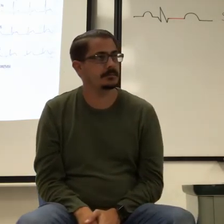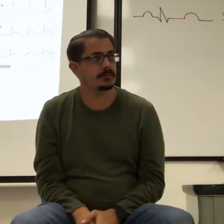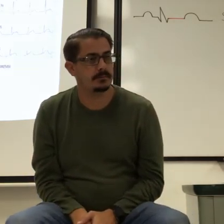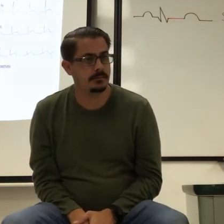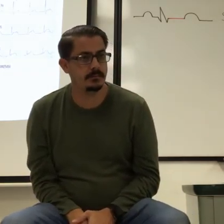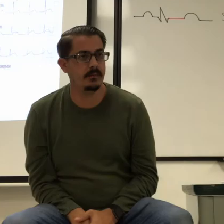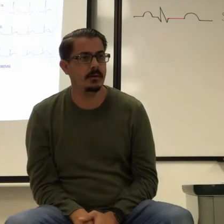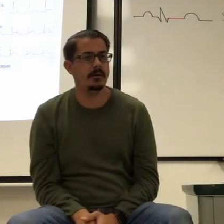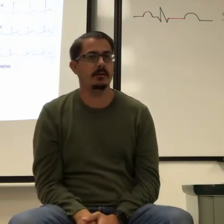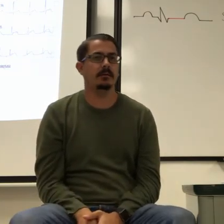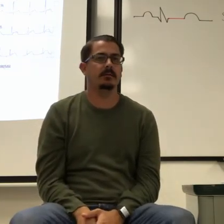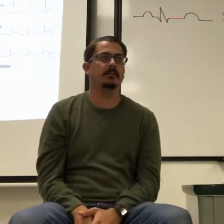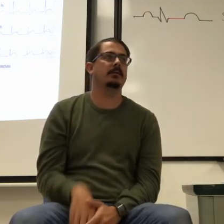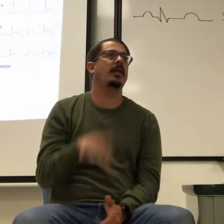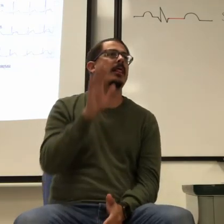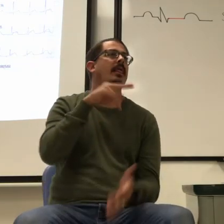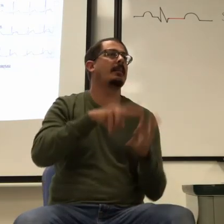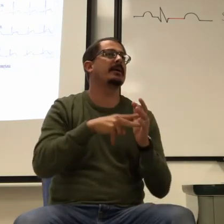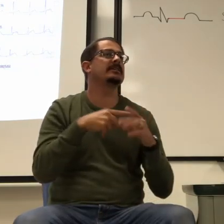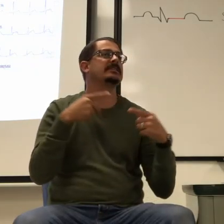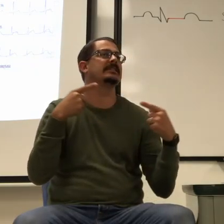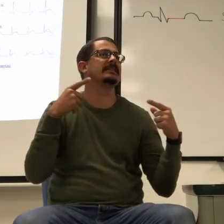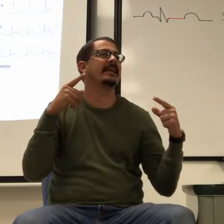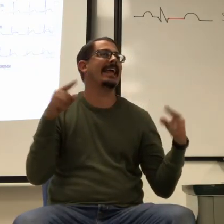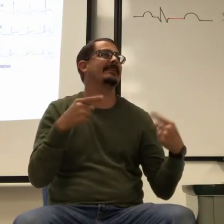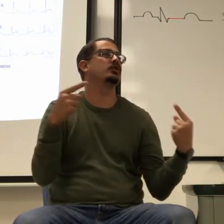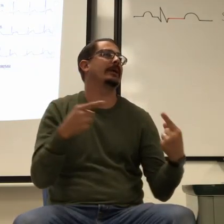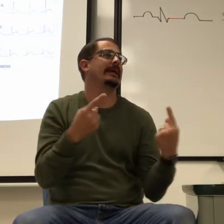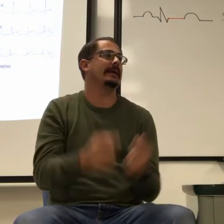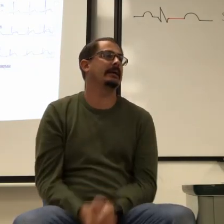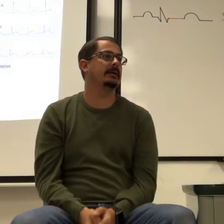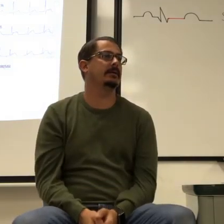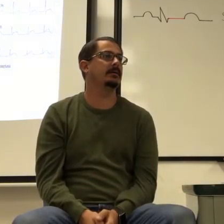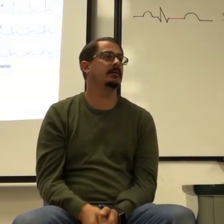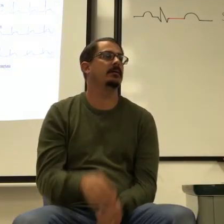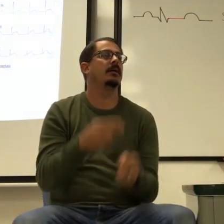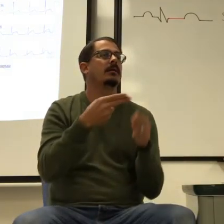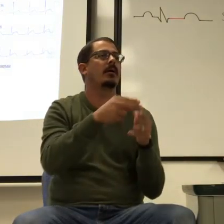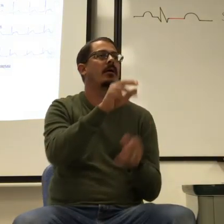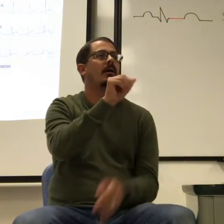Elevation is injury. We call it acute